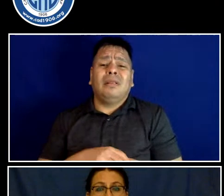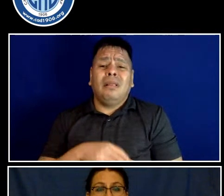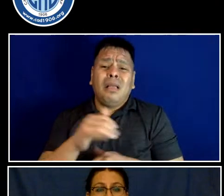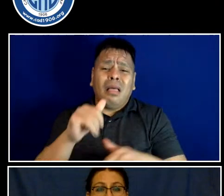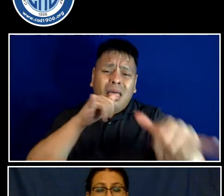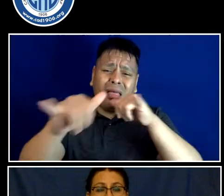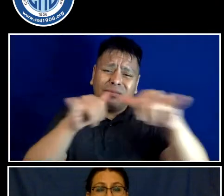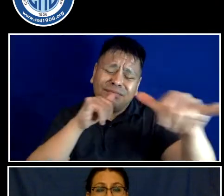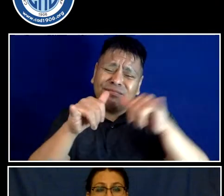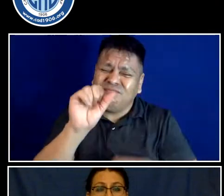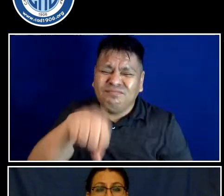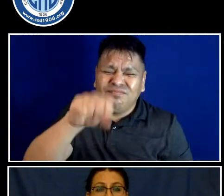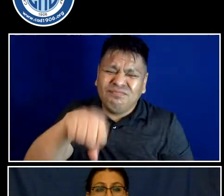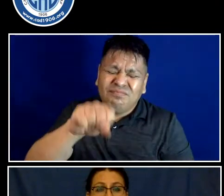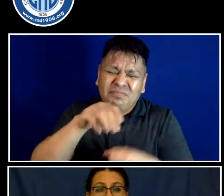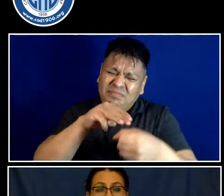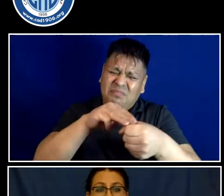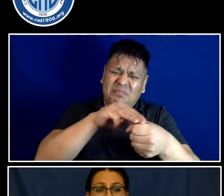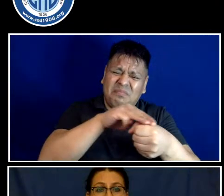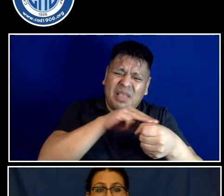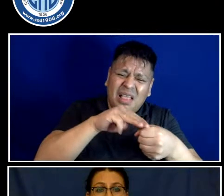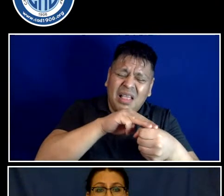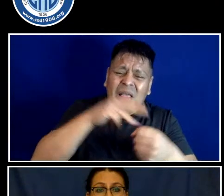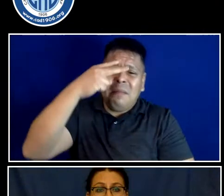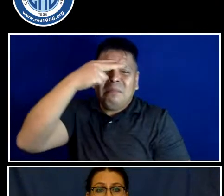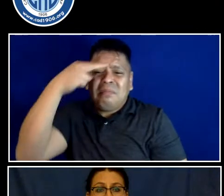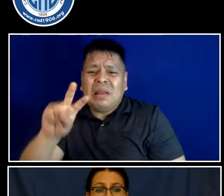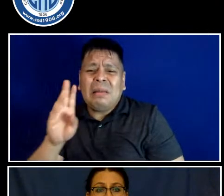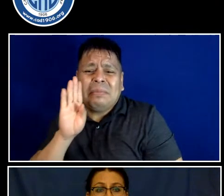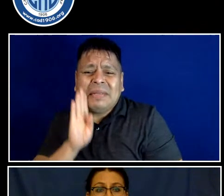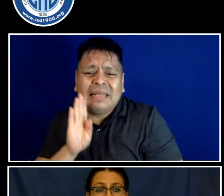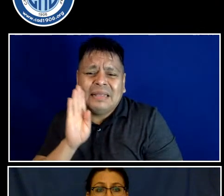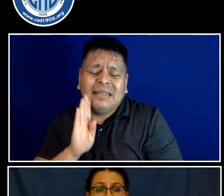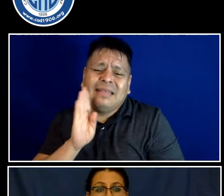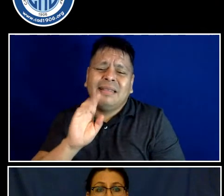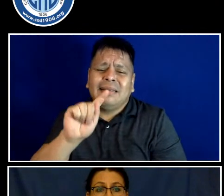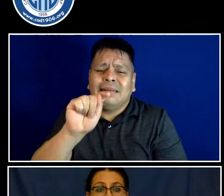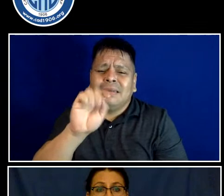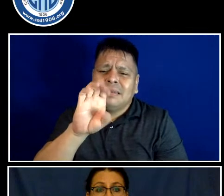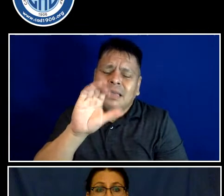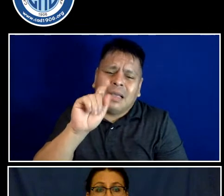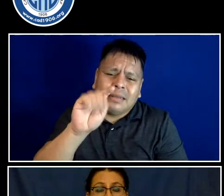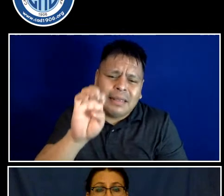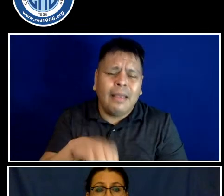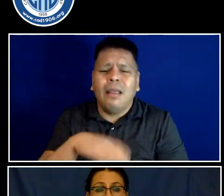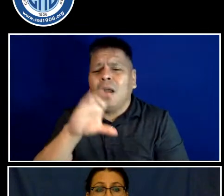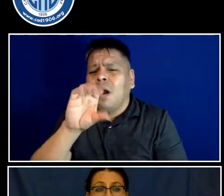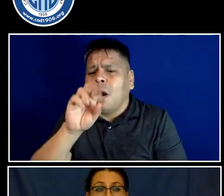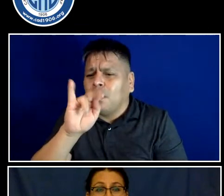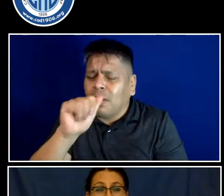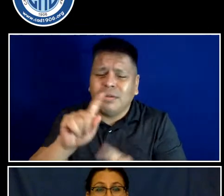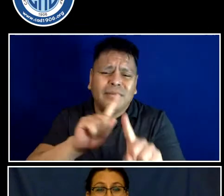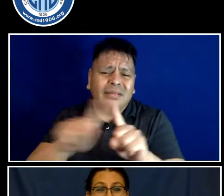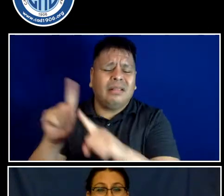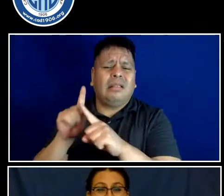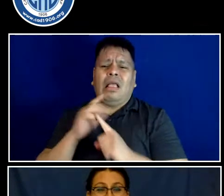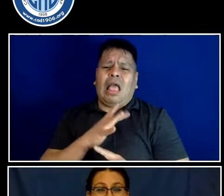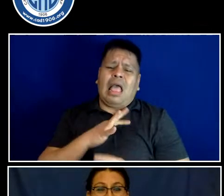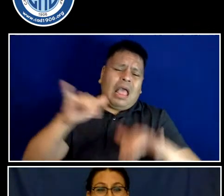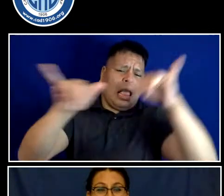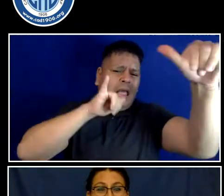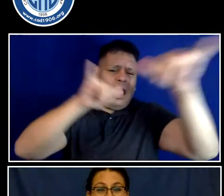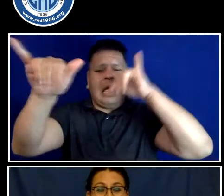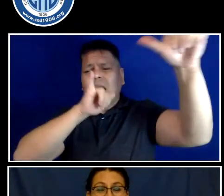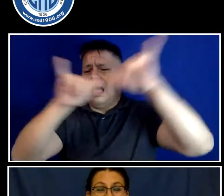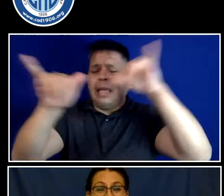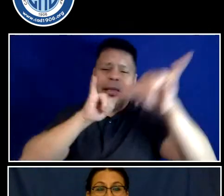United States dress up in their ponchos and their hats, and they typically drink alcohol or alcoholic drinks.